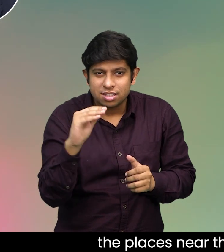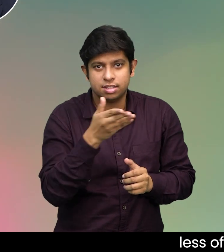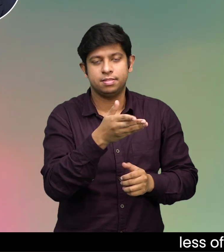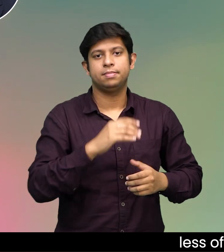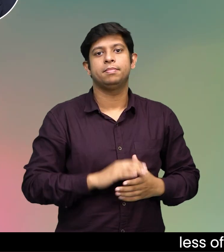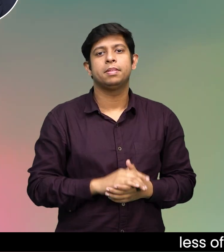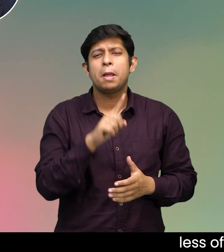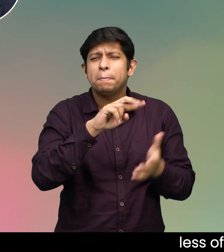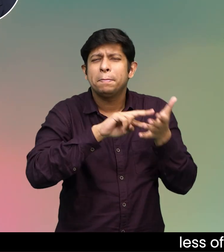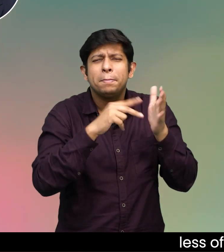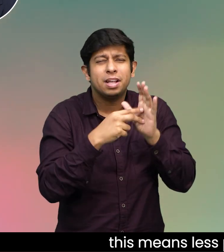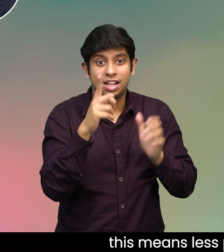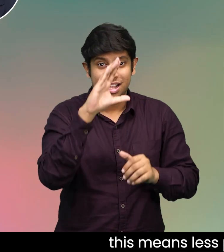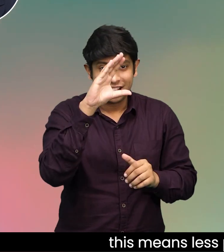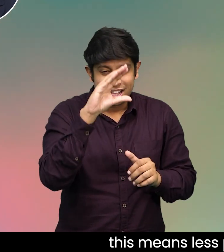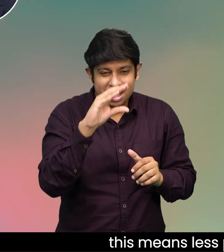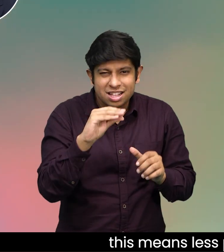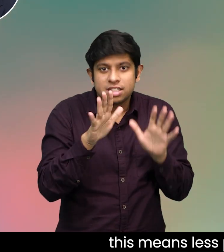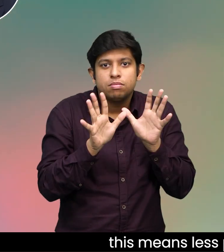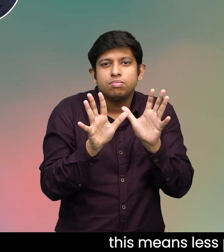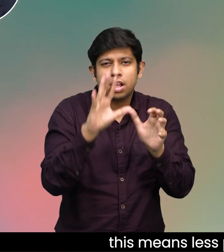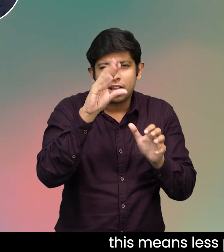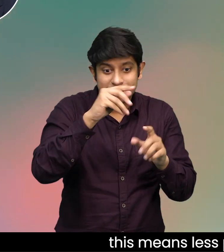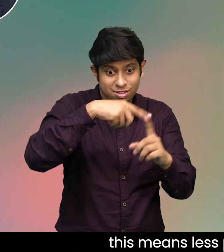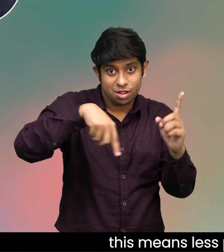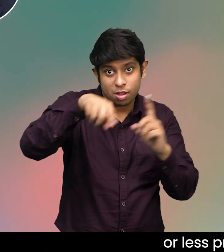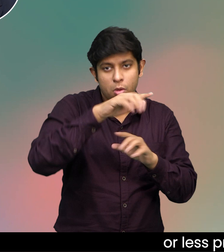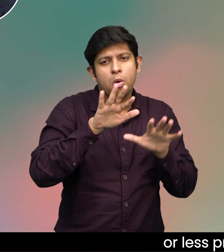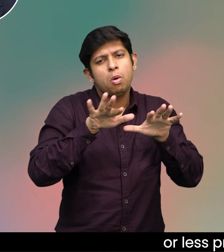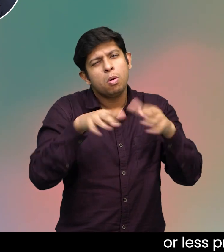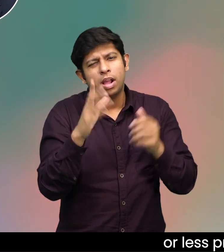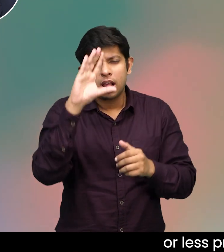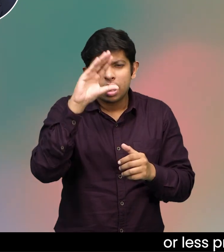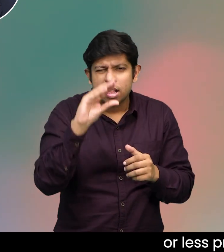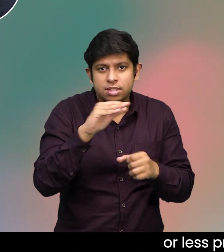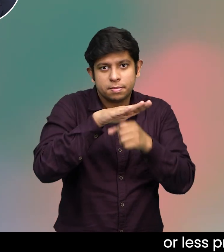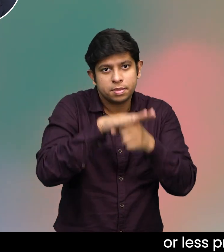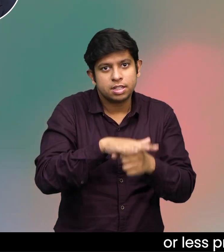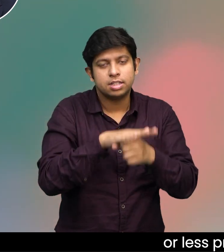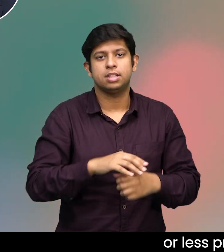have less of them. This means less pushing around or less pressure.